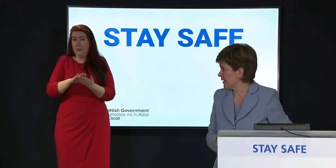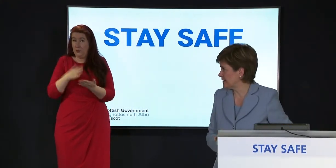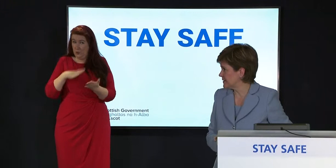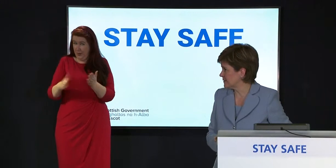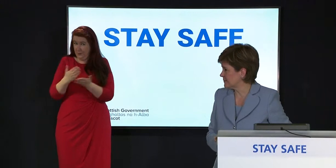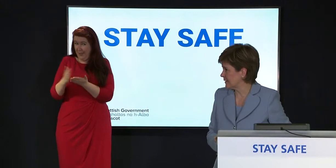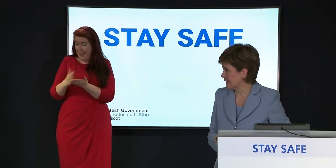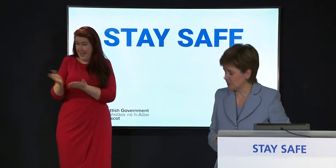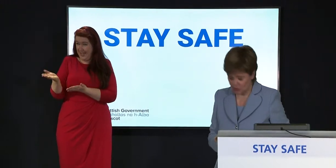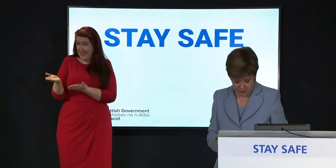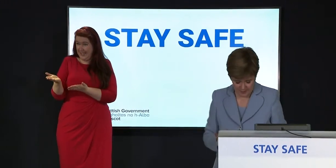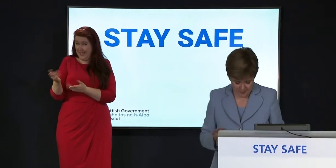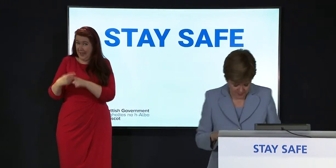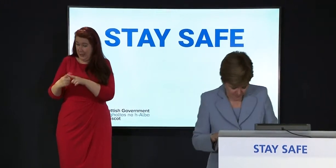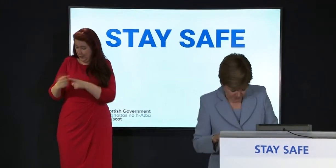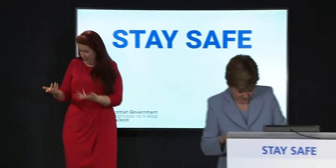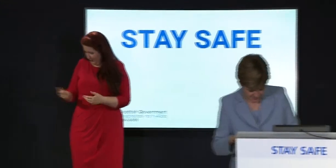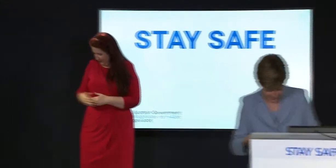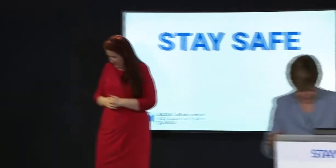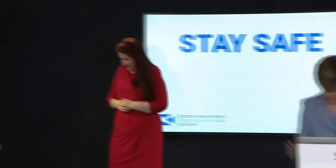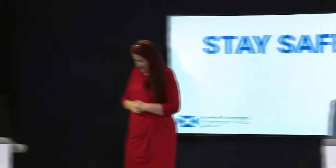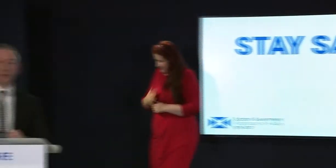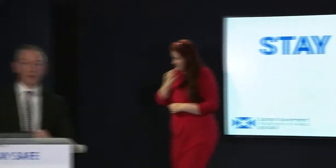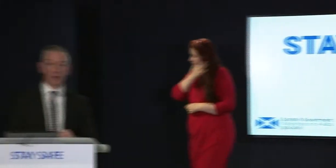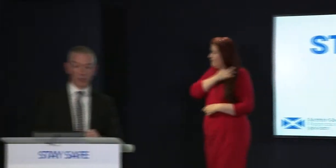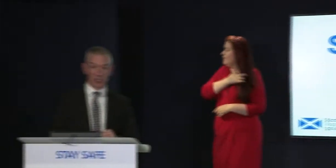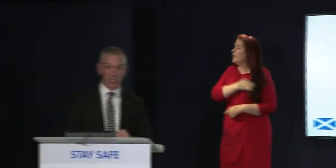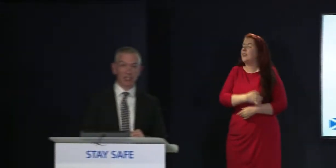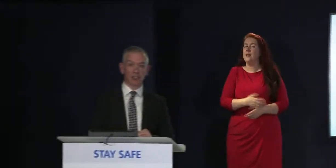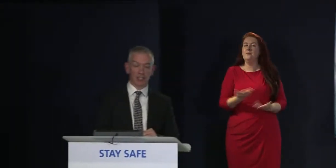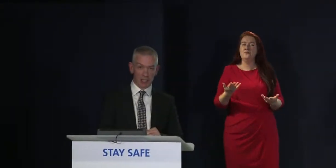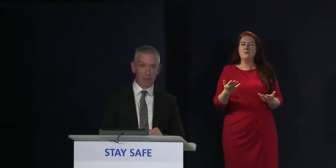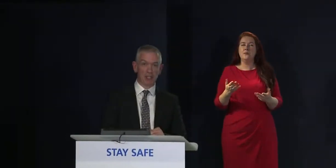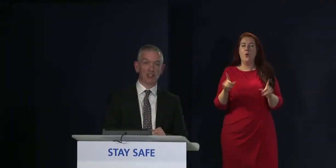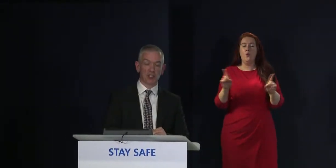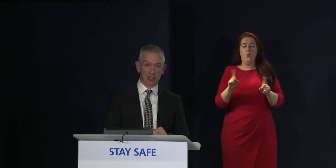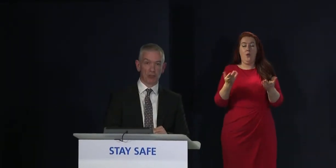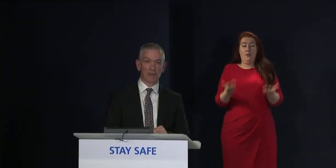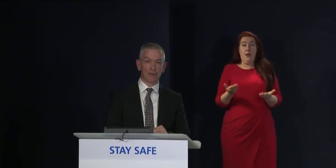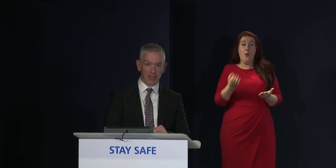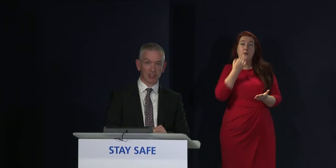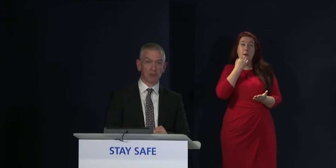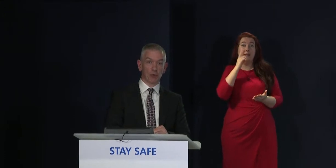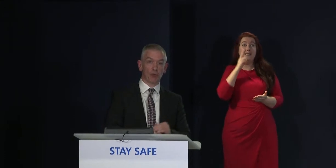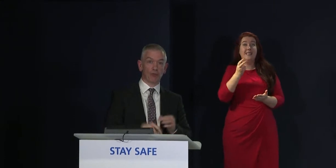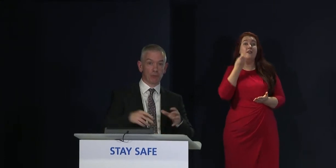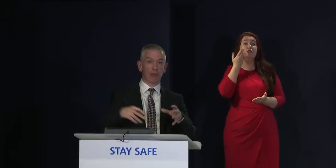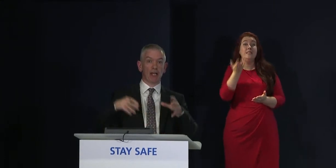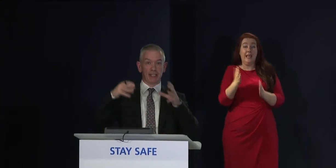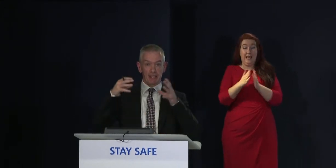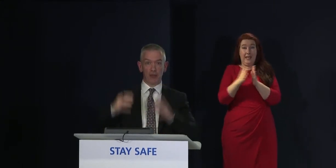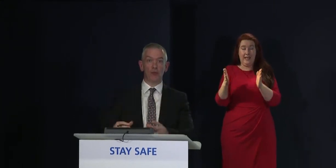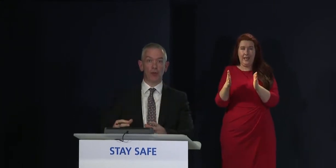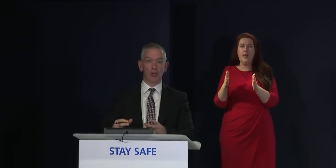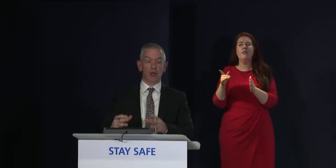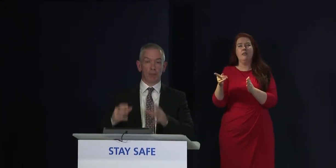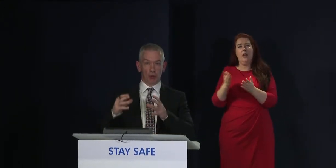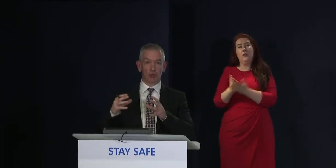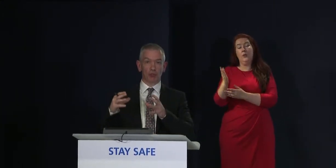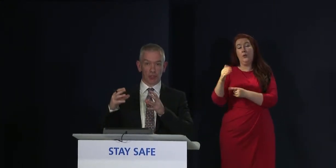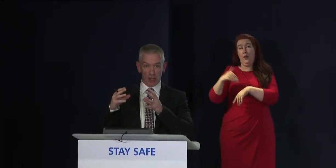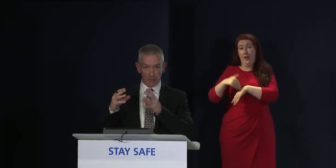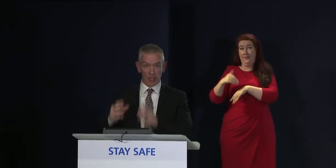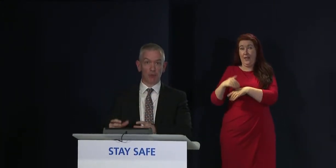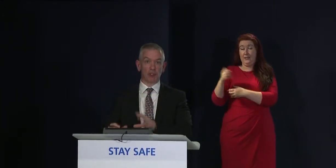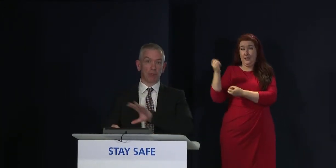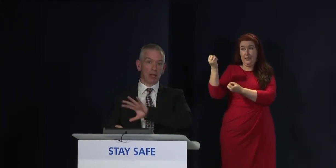you want to put that into English? So the number that we're seeing on a daily basis just now is a factor both of supply now, but